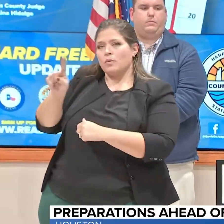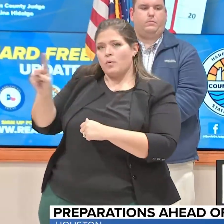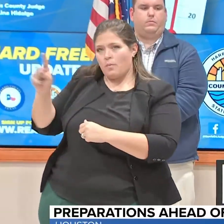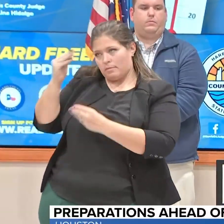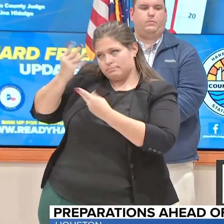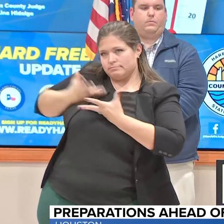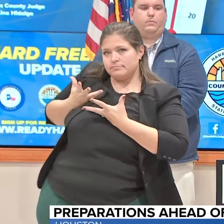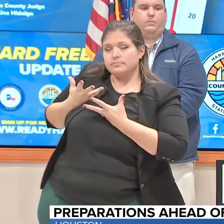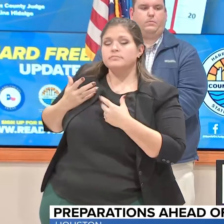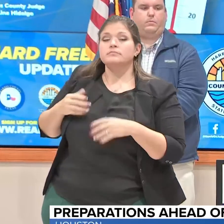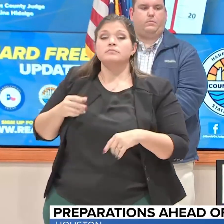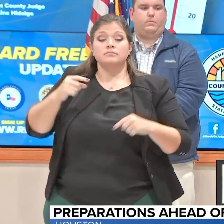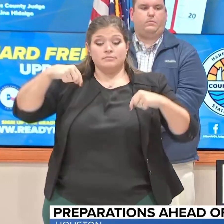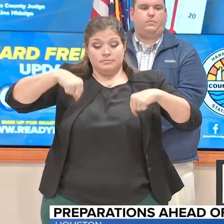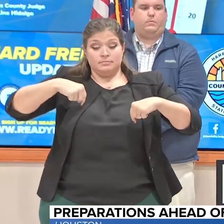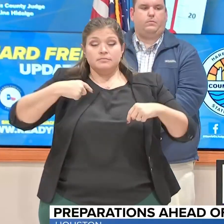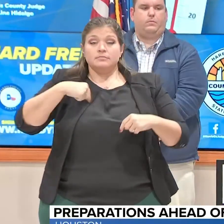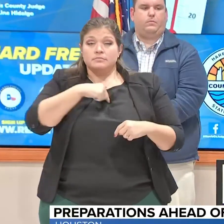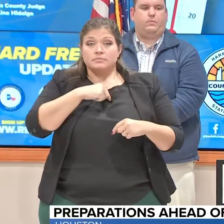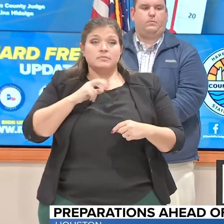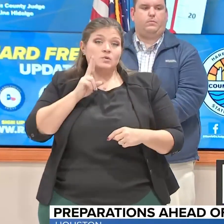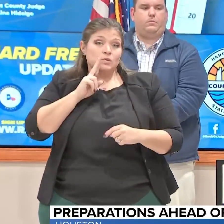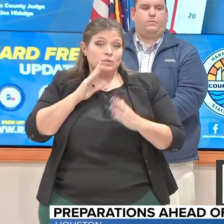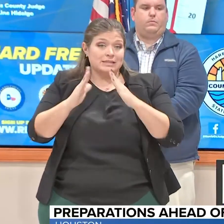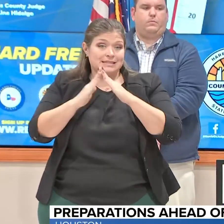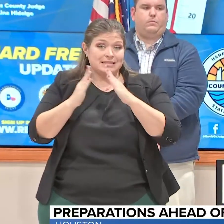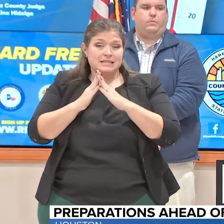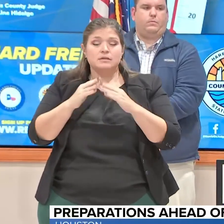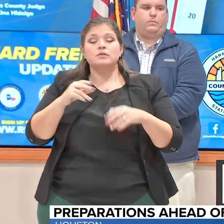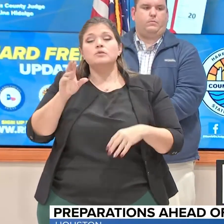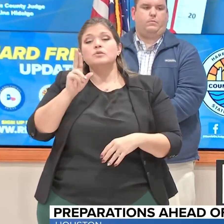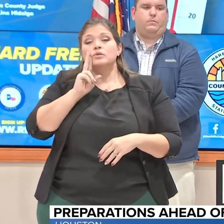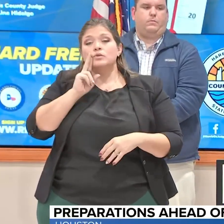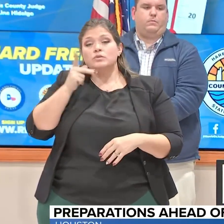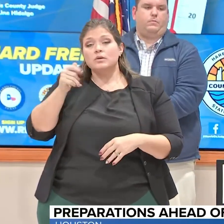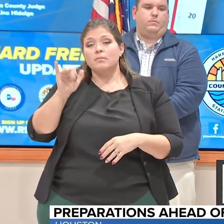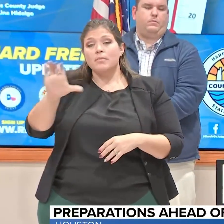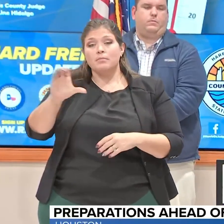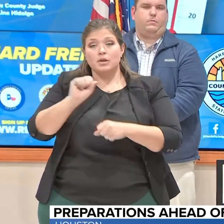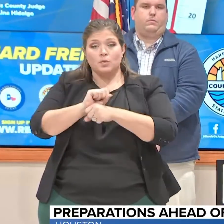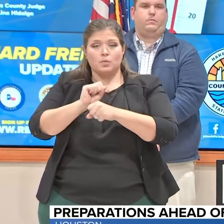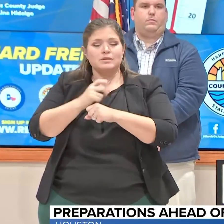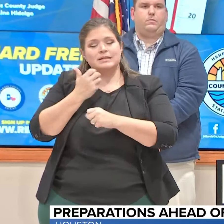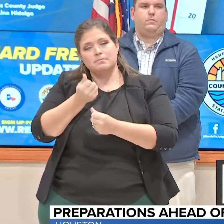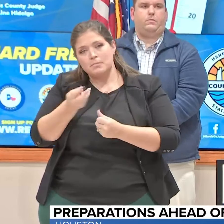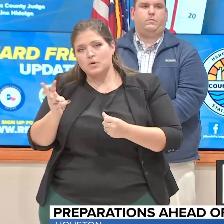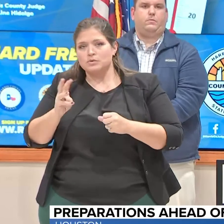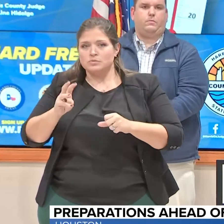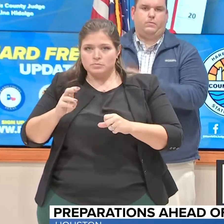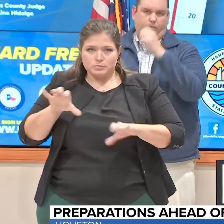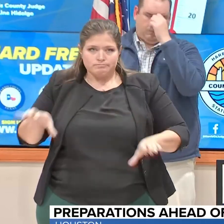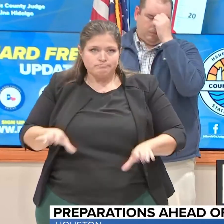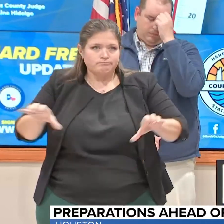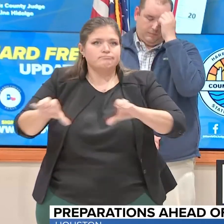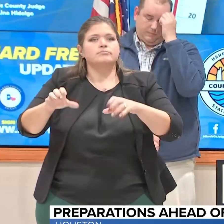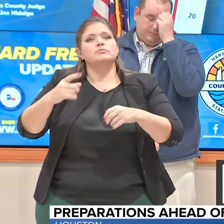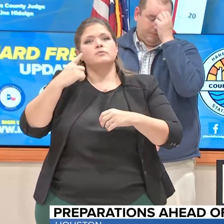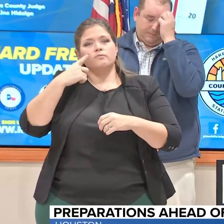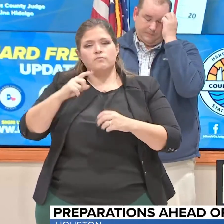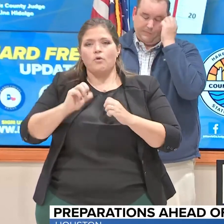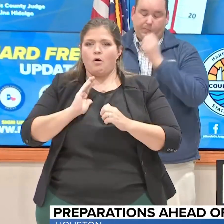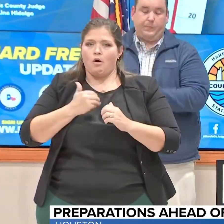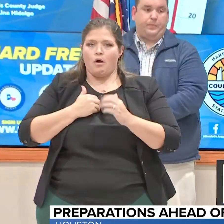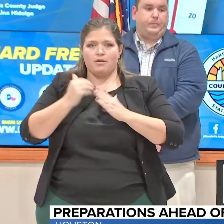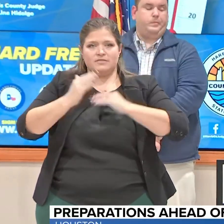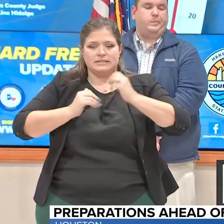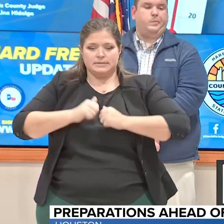the city itself is doing to prepare, the Houston Public Works is taking multiple steps to keep our facilities up and running